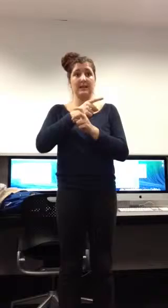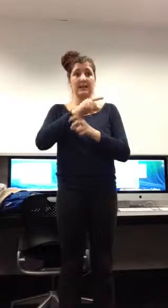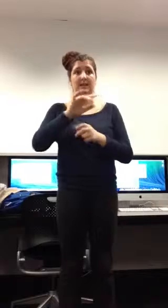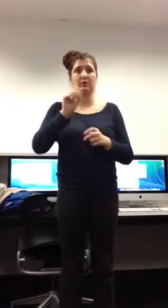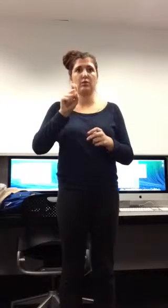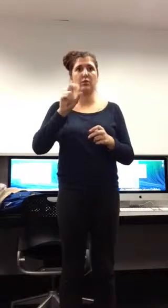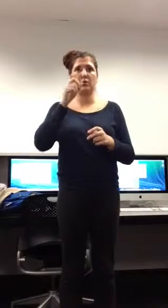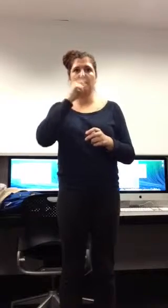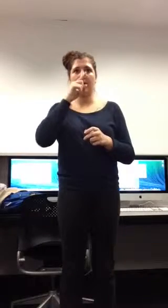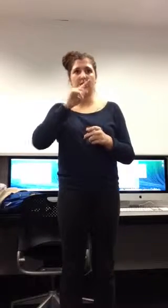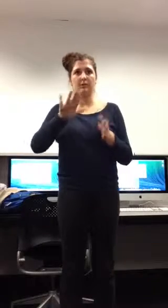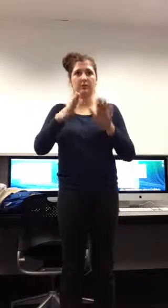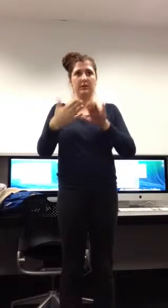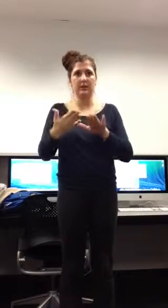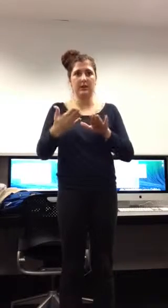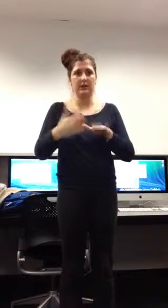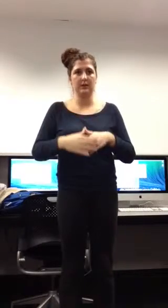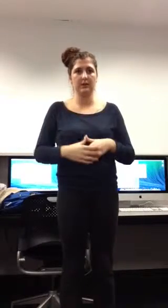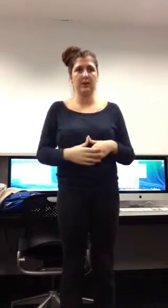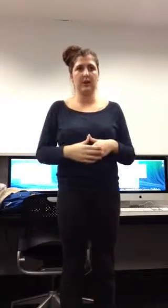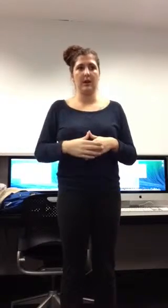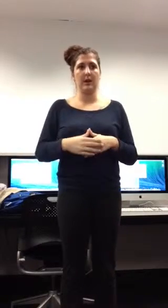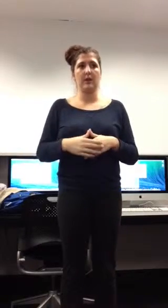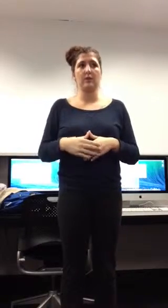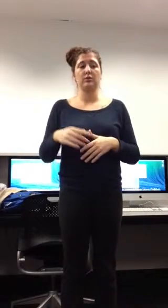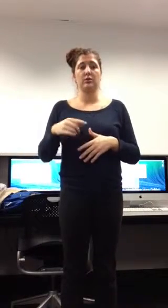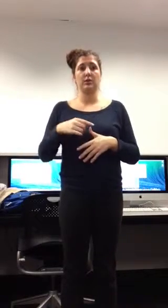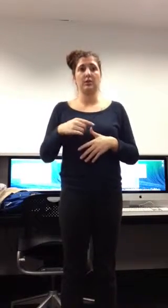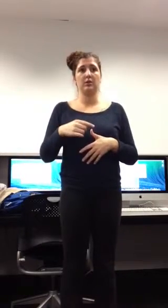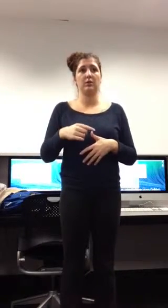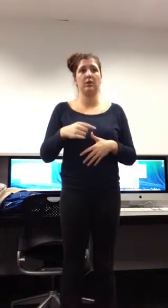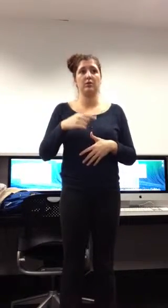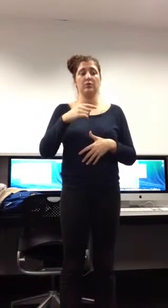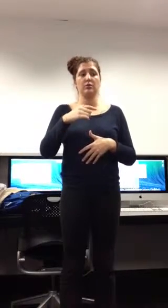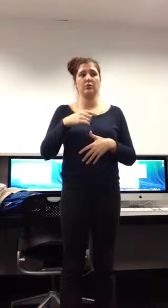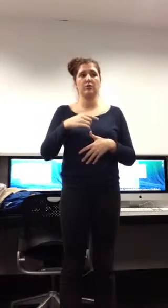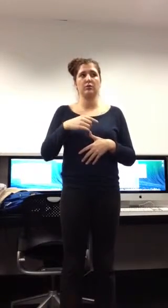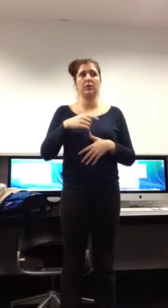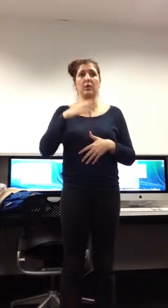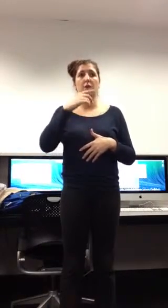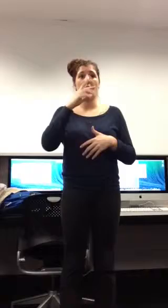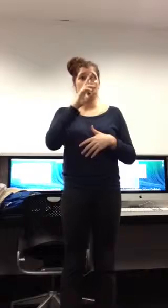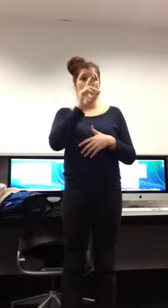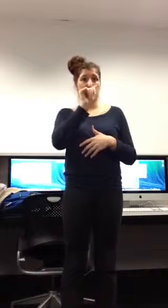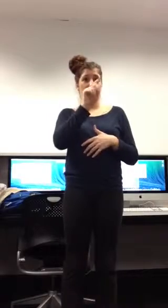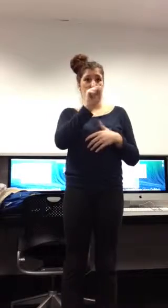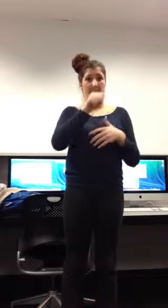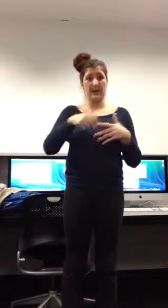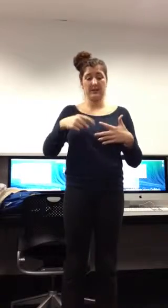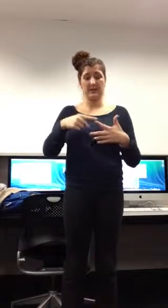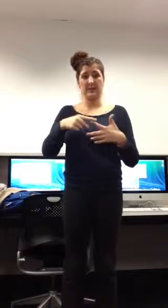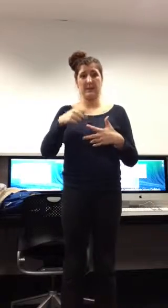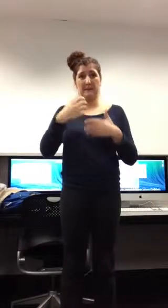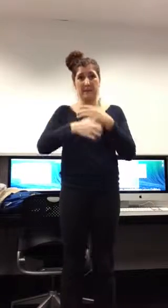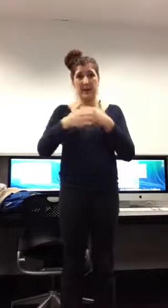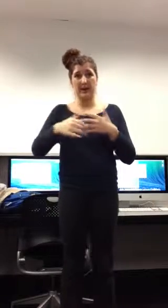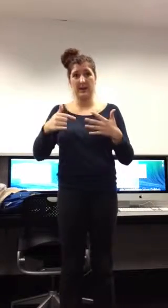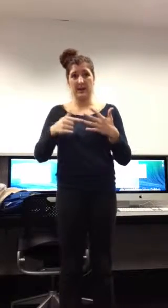then rats, bread, and meat would go into the hoppers together.